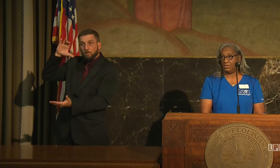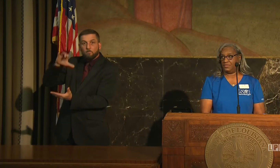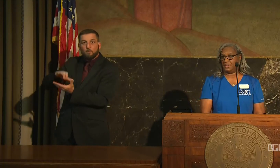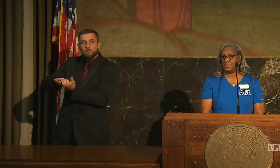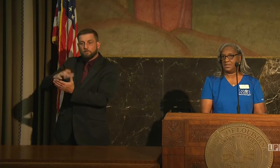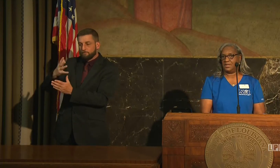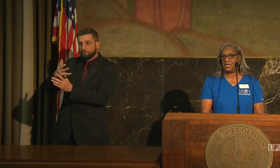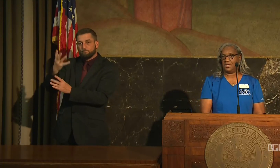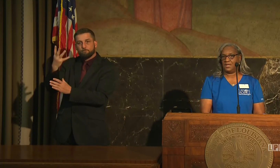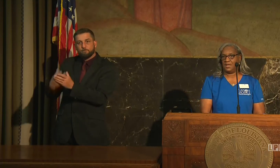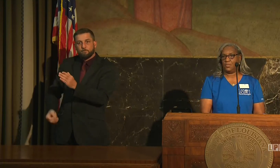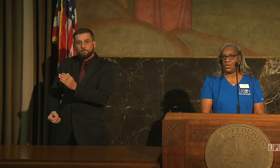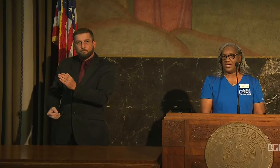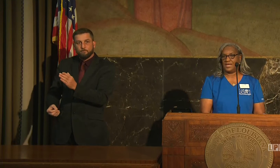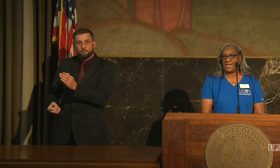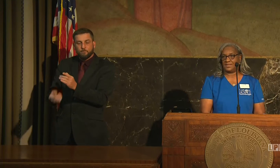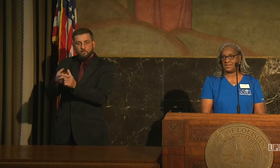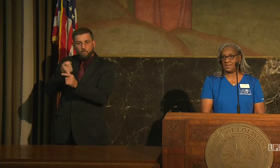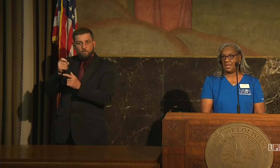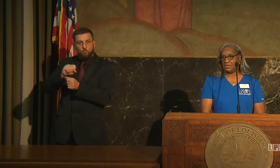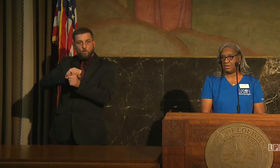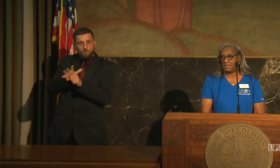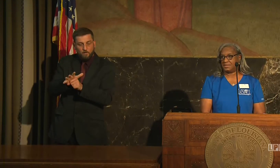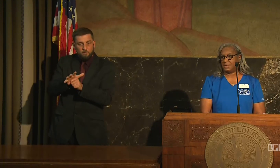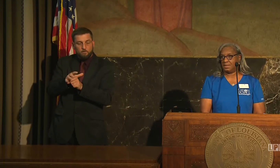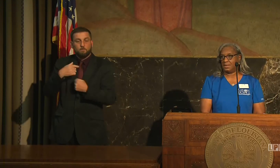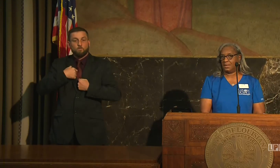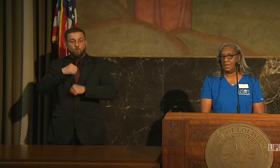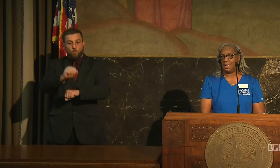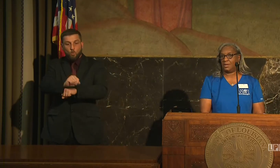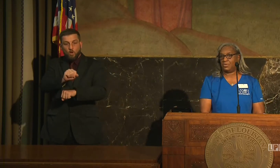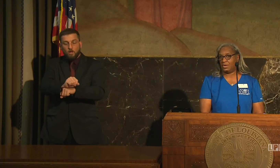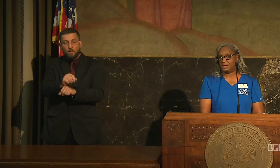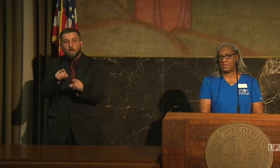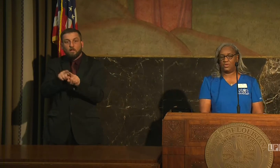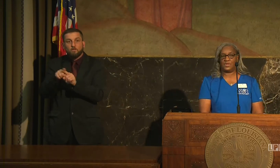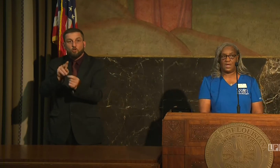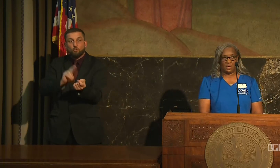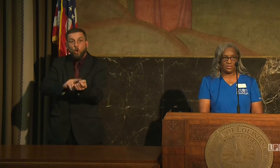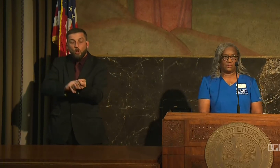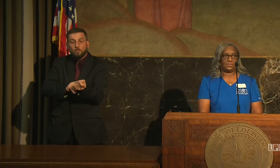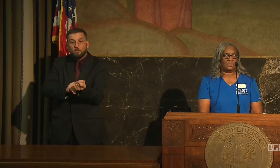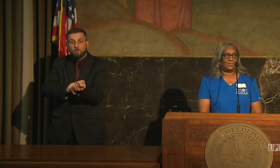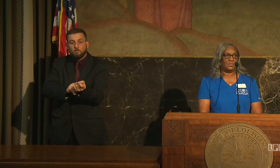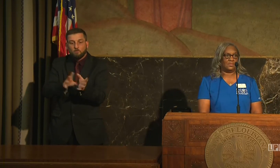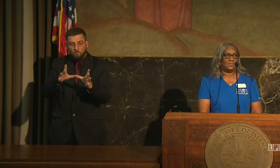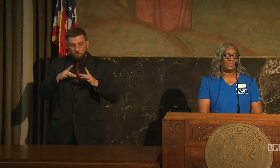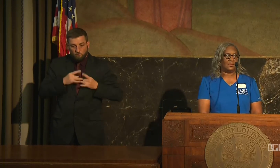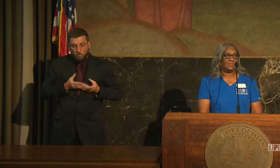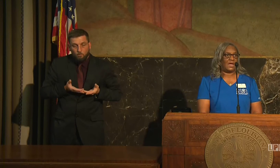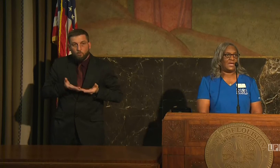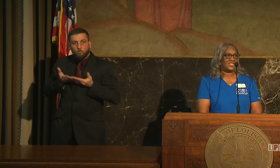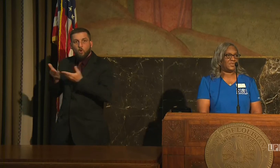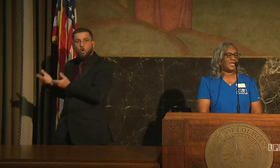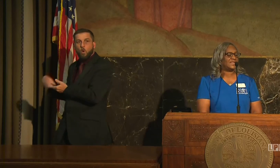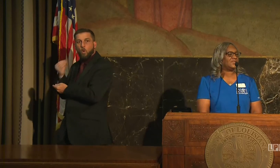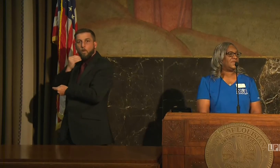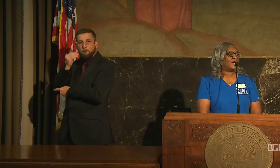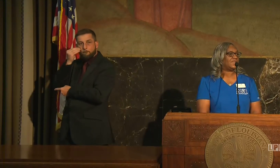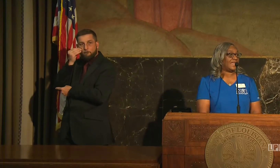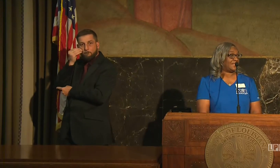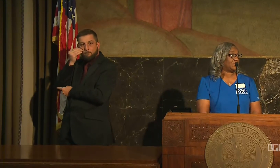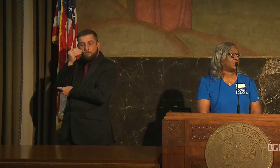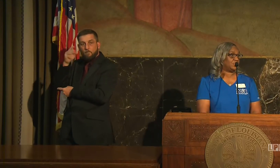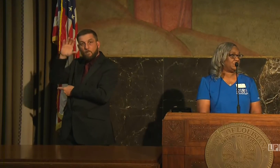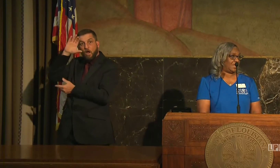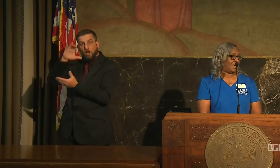to COVID. Working as a psych nurse, I brought the COVID home. My husband had